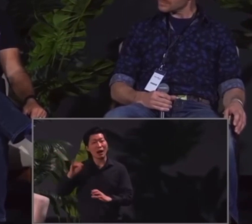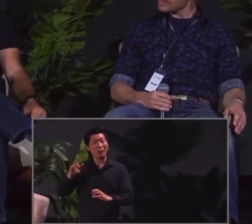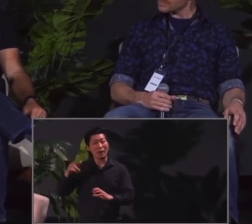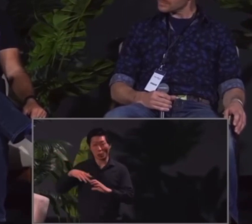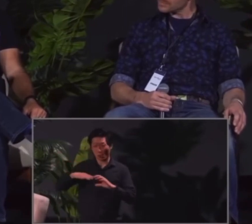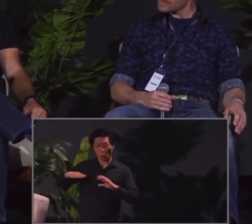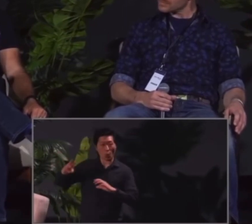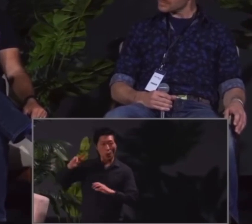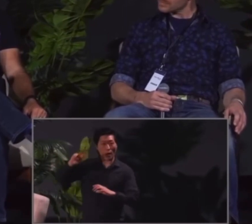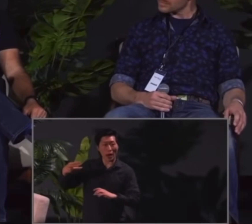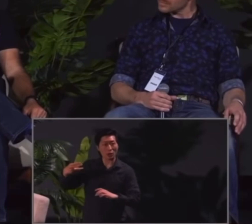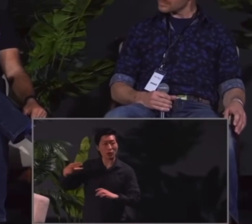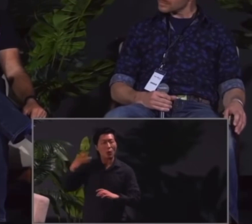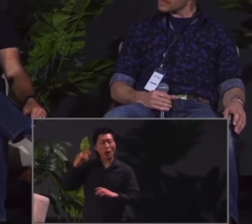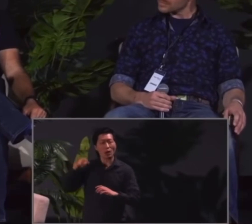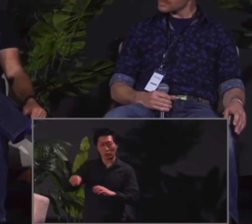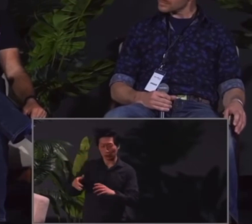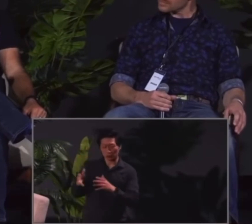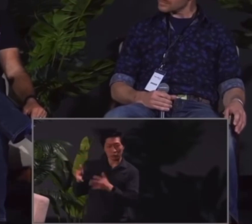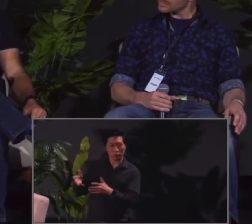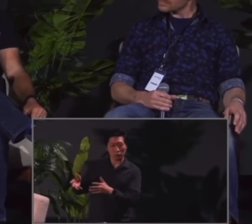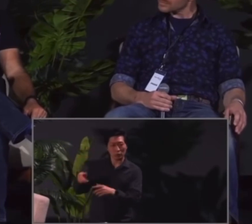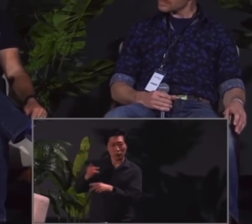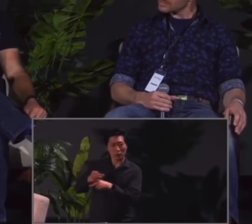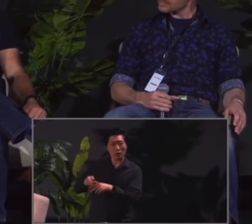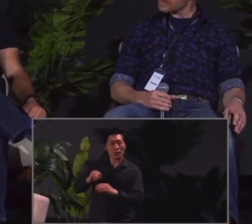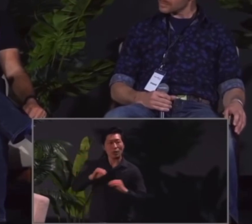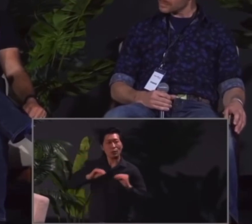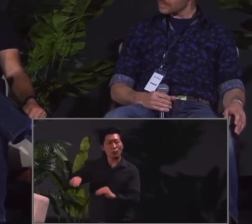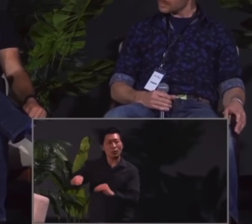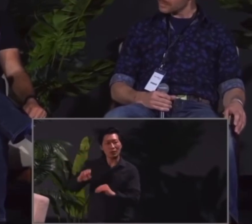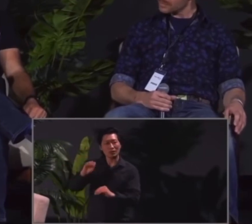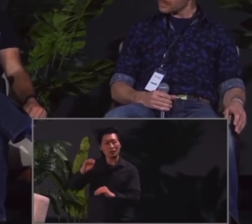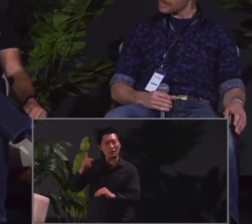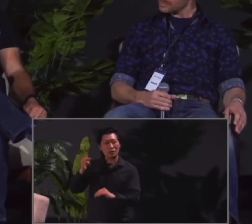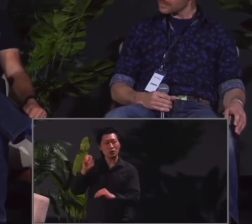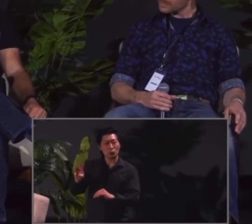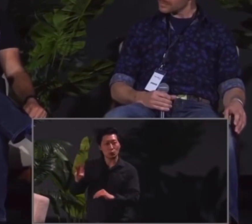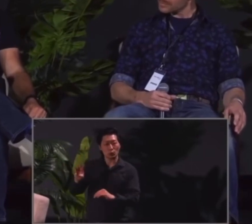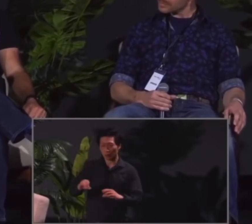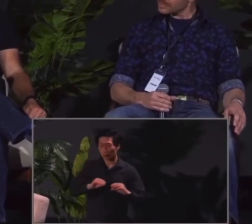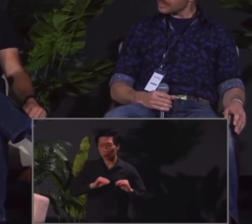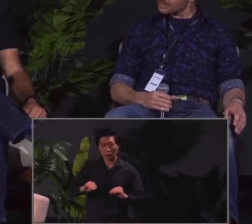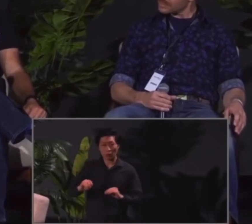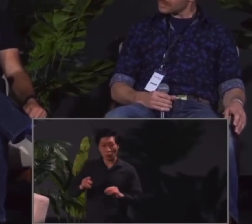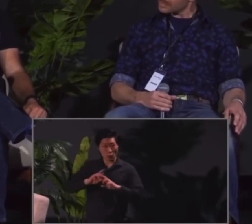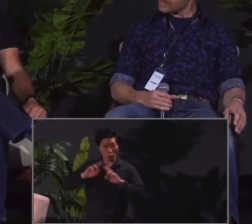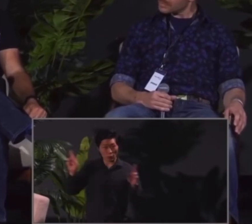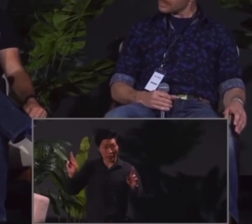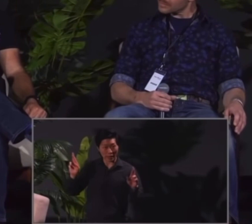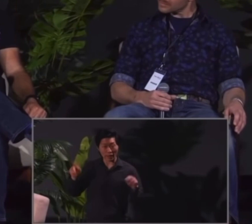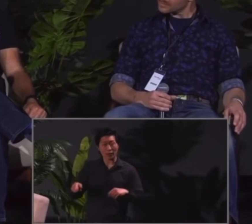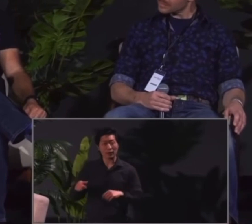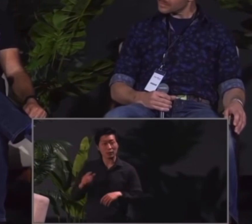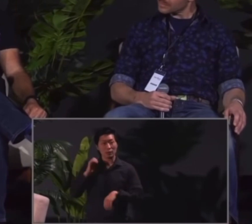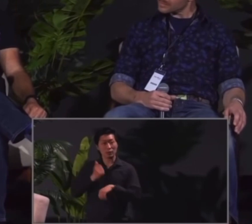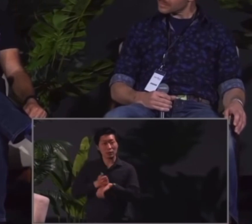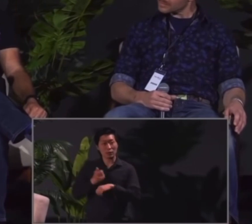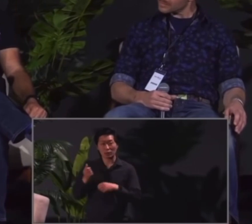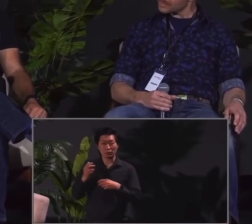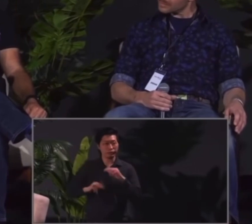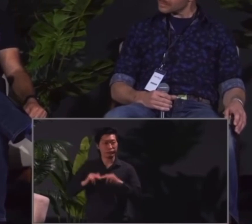there so that you can cure the batteries, but also put them into SKU, so that when it's time to build the